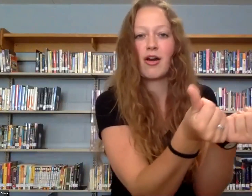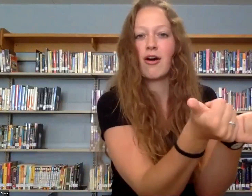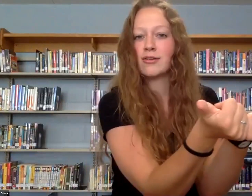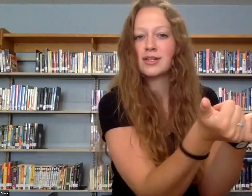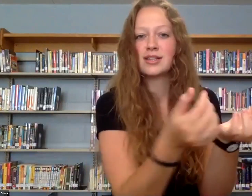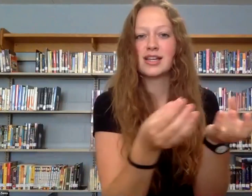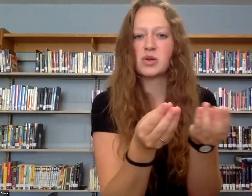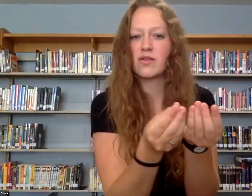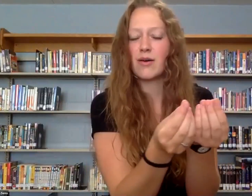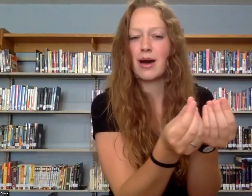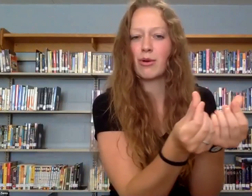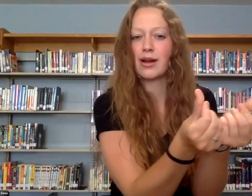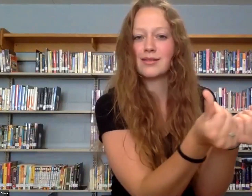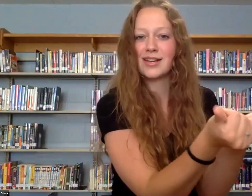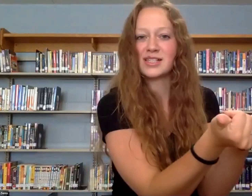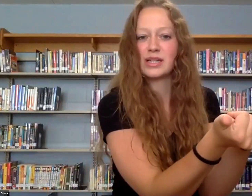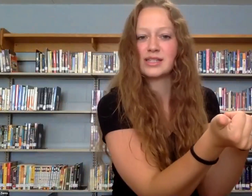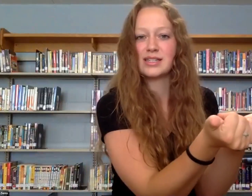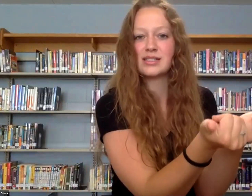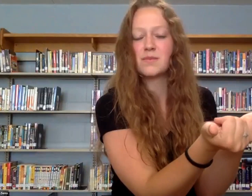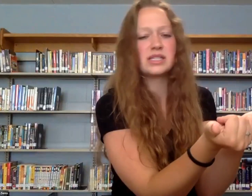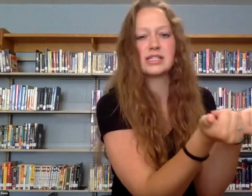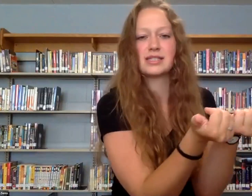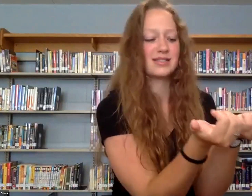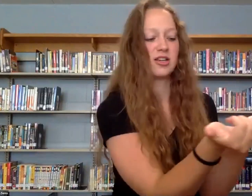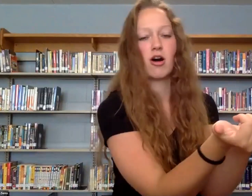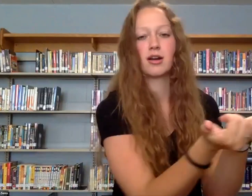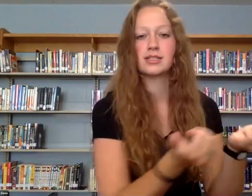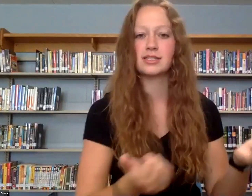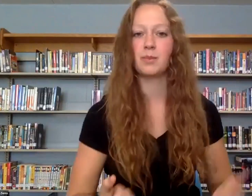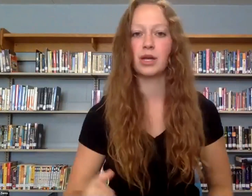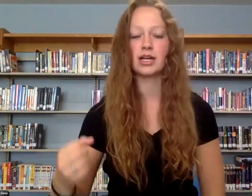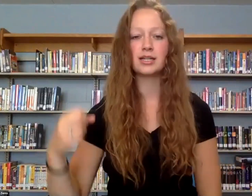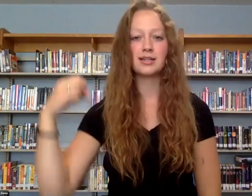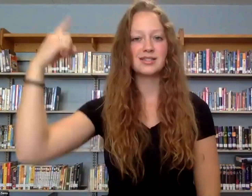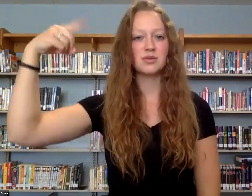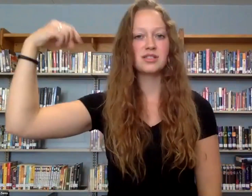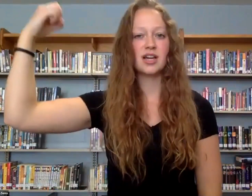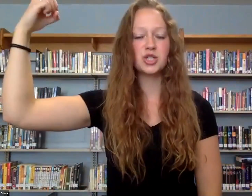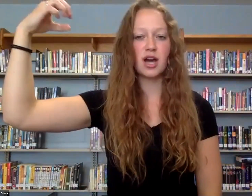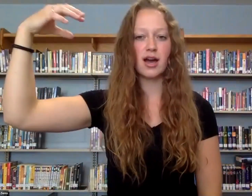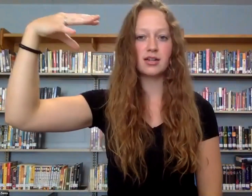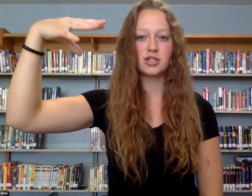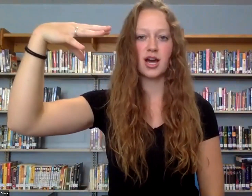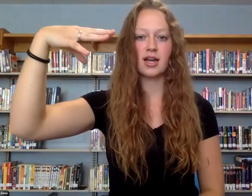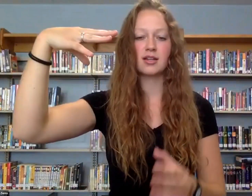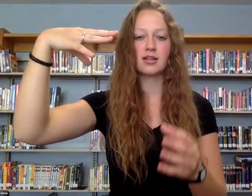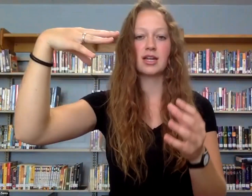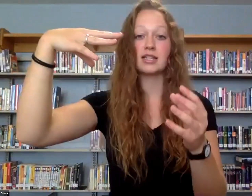know. That's sort of how my brain explains it. Something's just gone. It's disappearing. So sunshine, shine, connect it with your